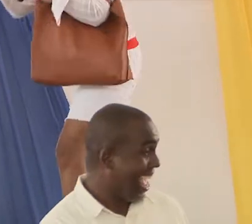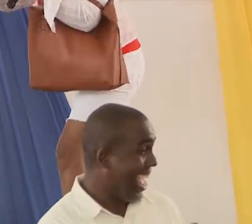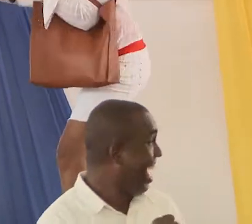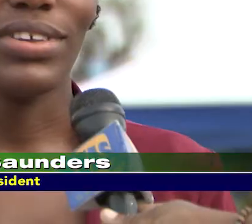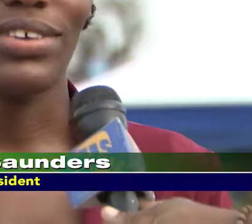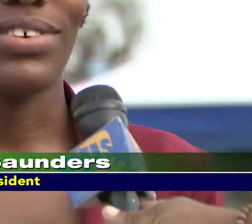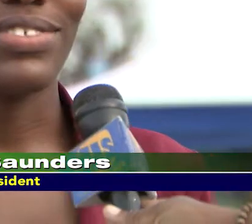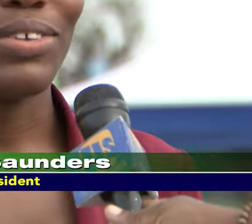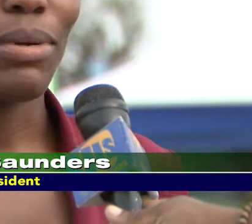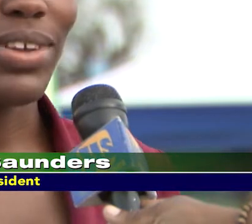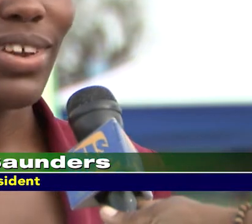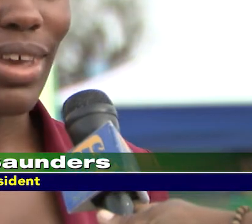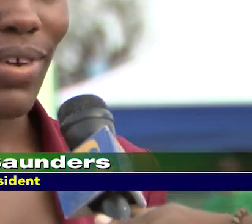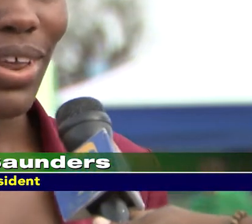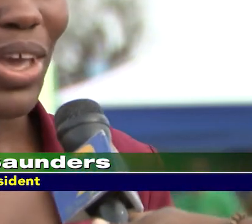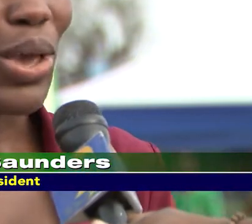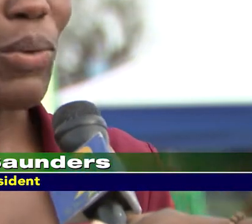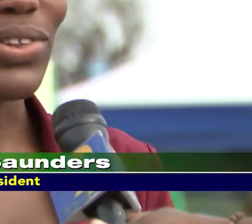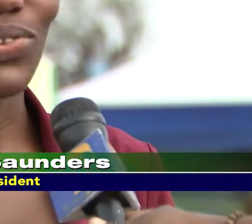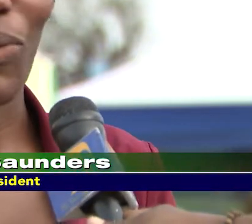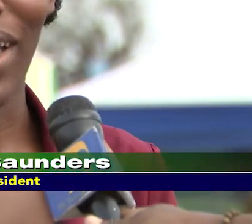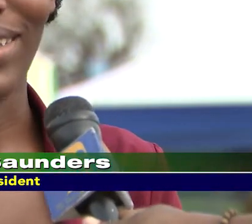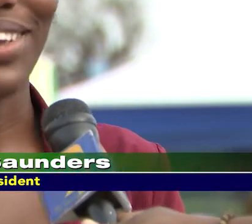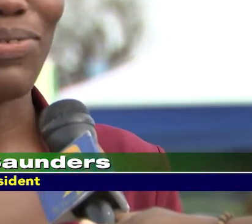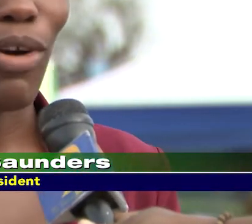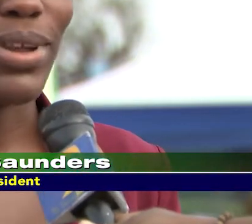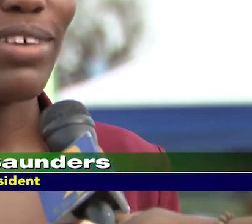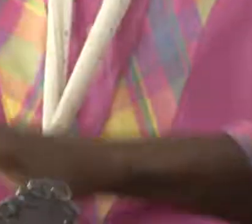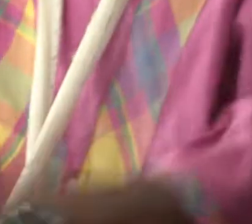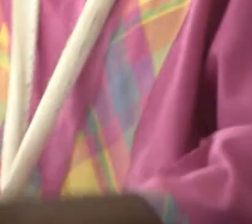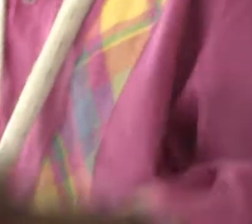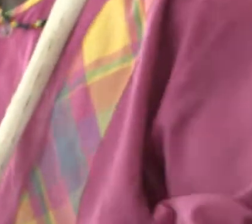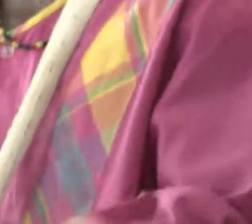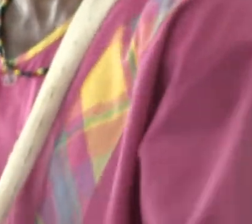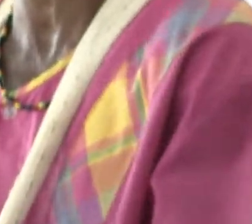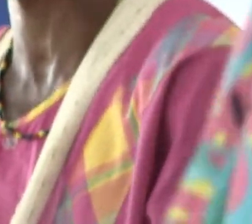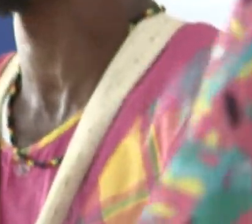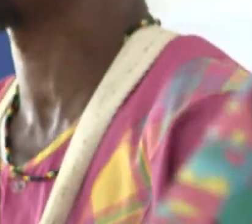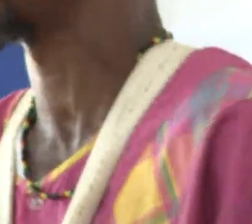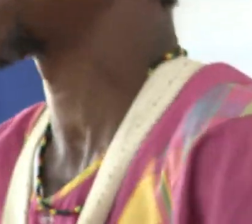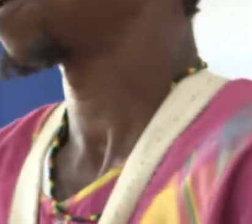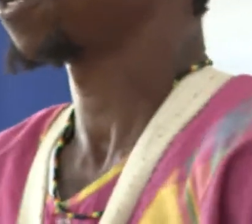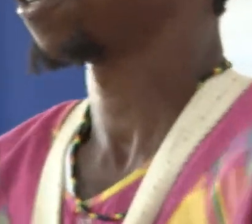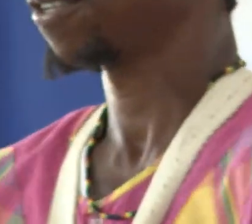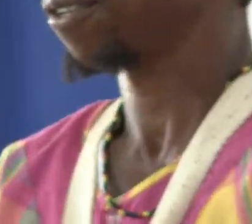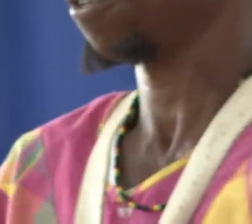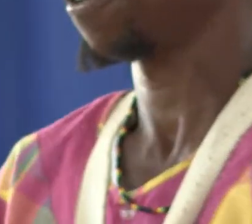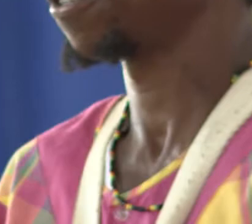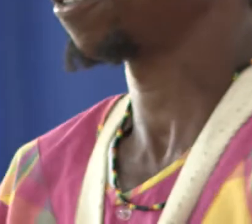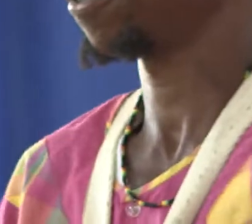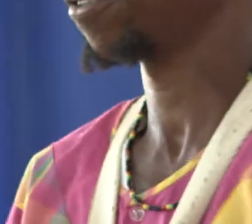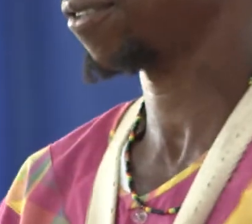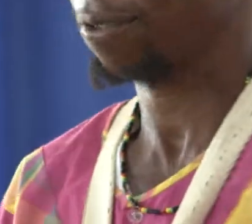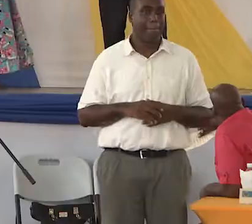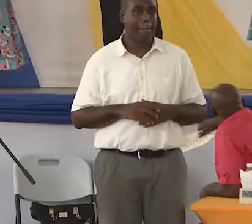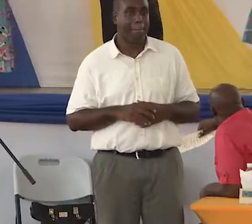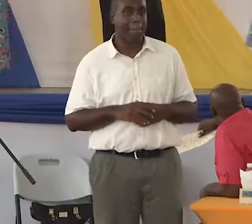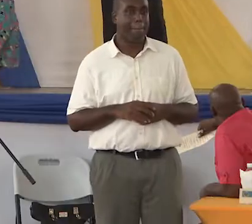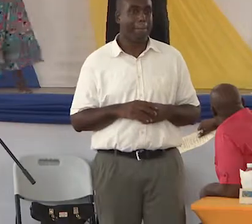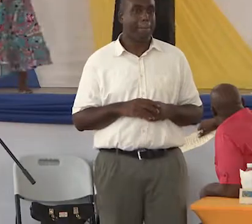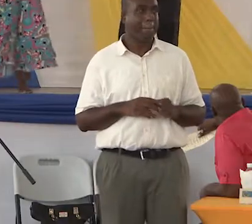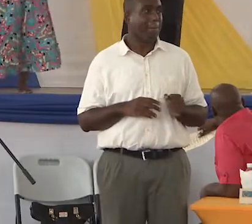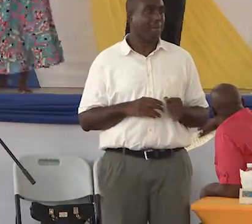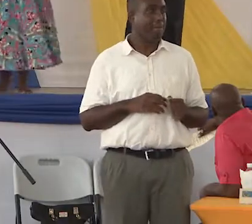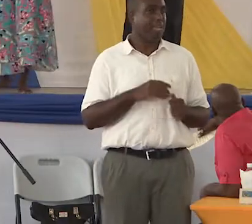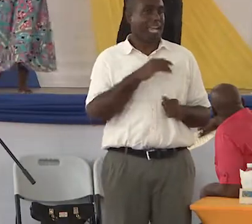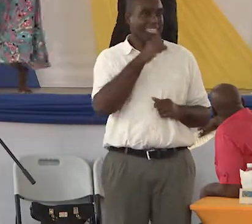even the presentations, the information given, it was quite informative. As the Jamaica Customs Agency continues